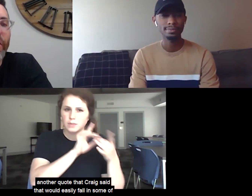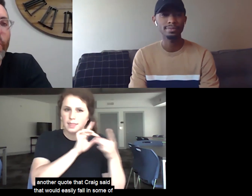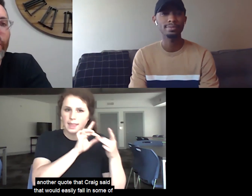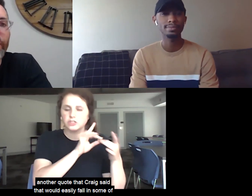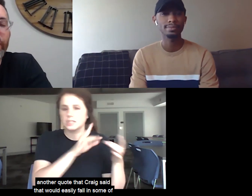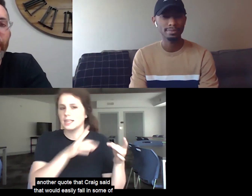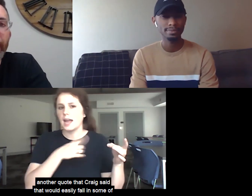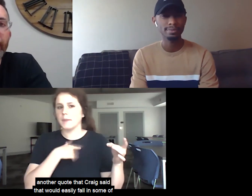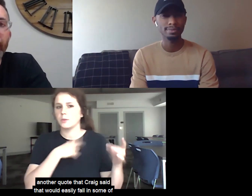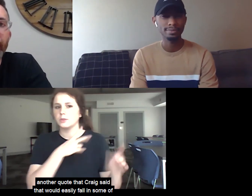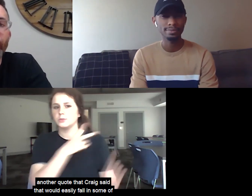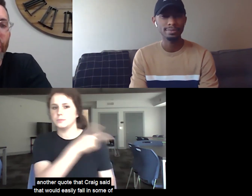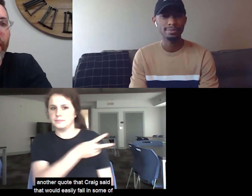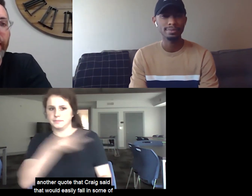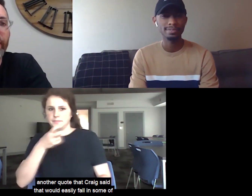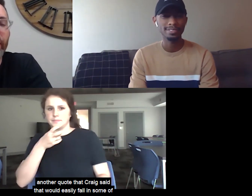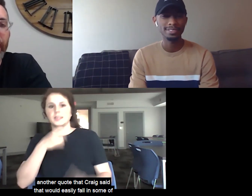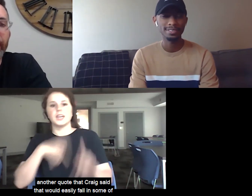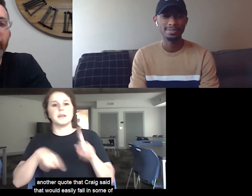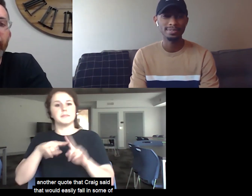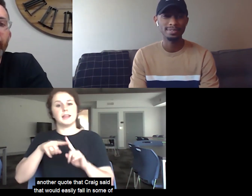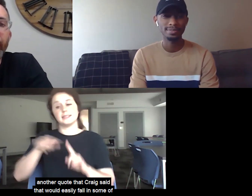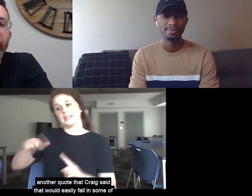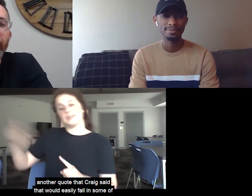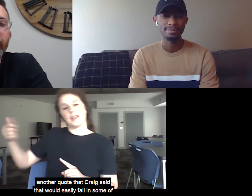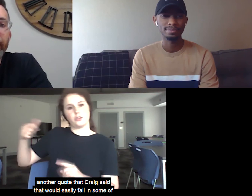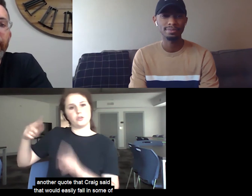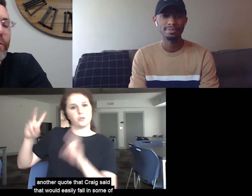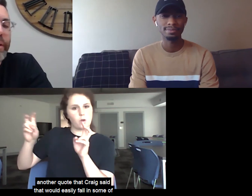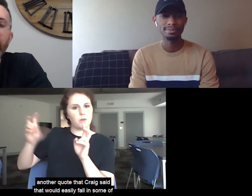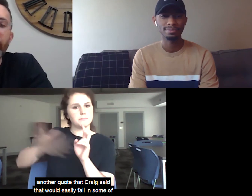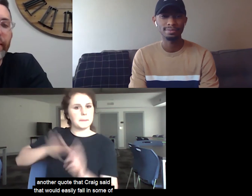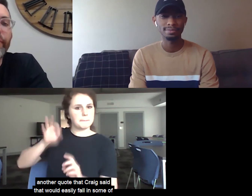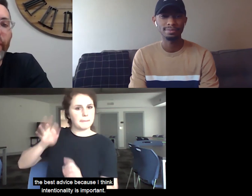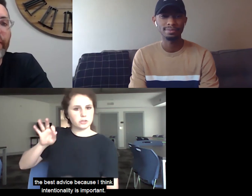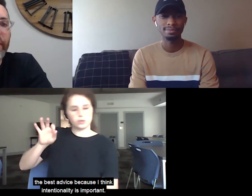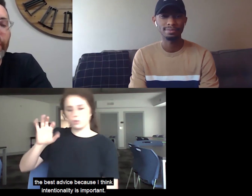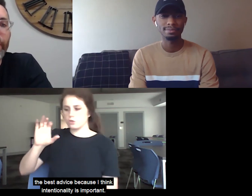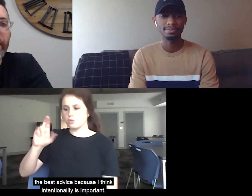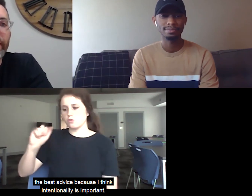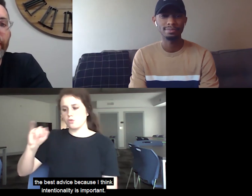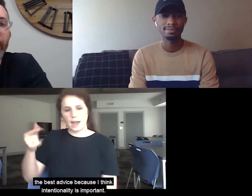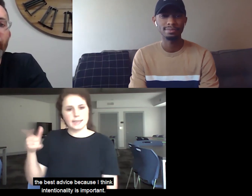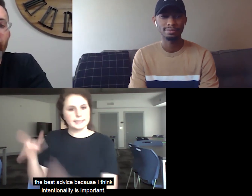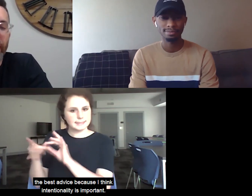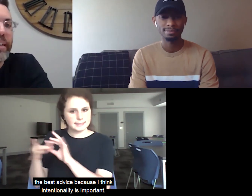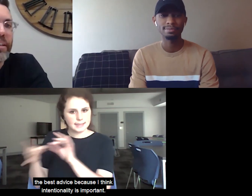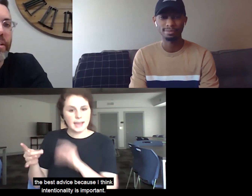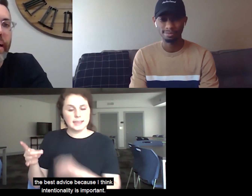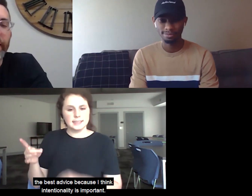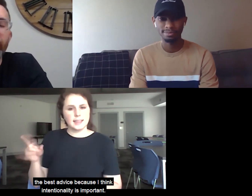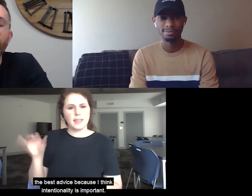another quote that Craig said that would easily fall in some of the best advice, because I